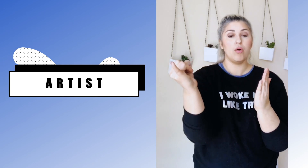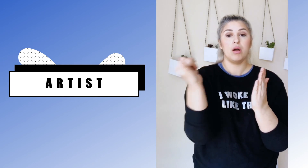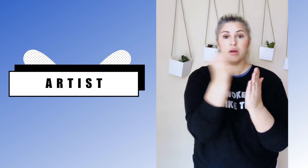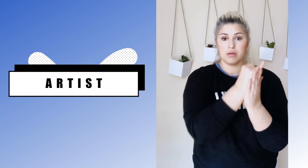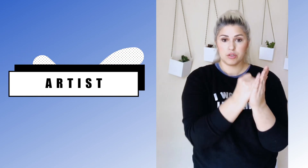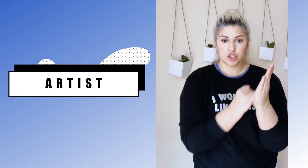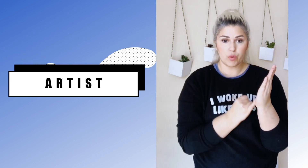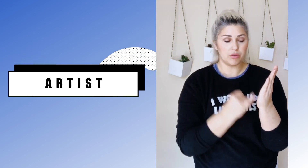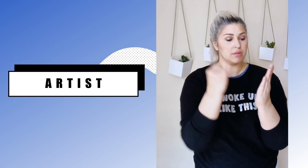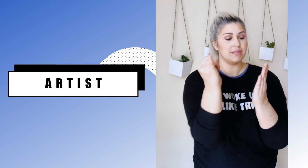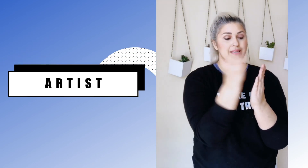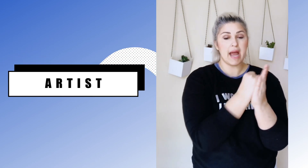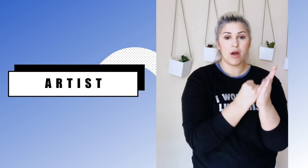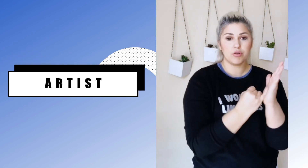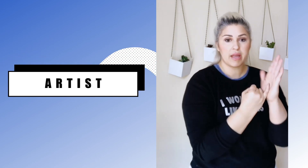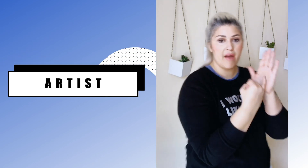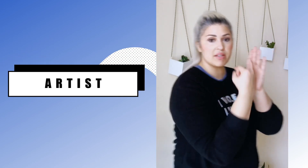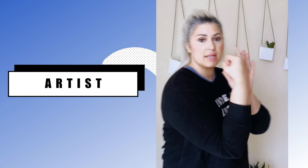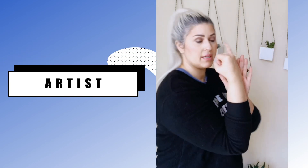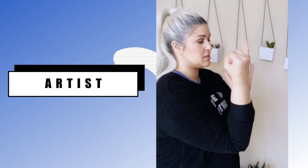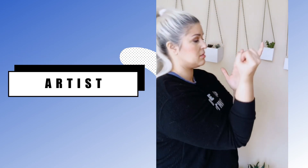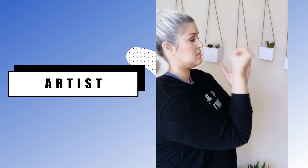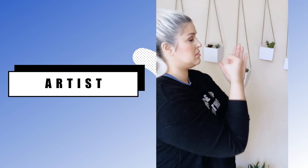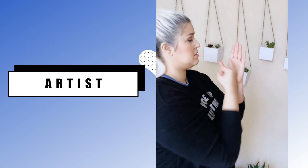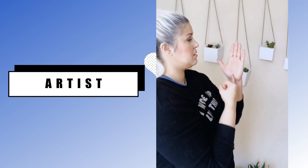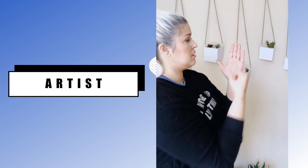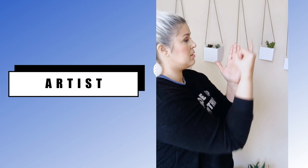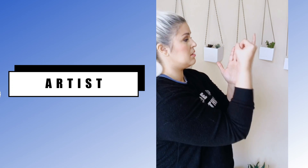you go squiggle down your canvas like this.